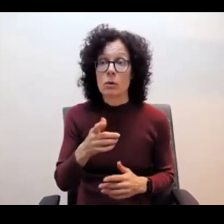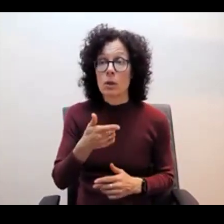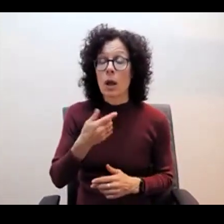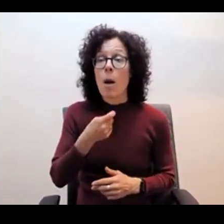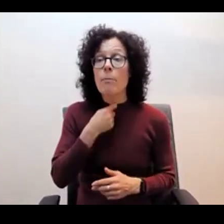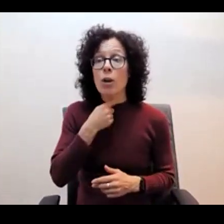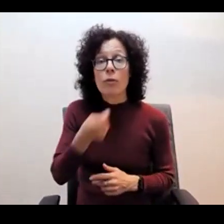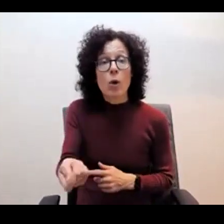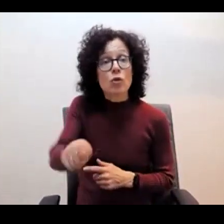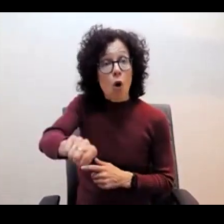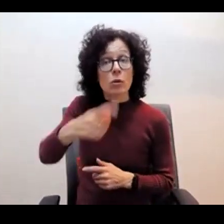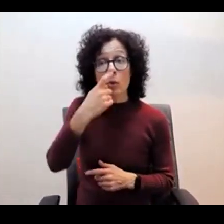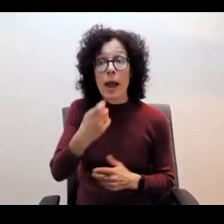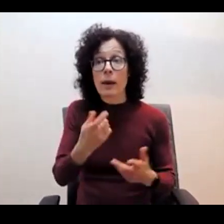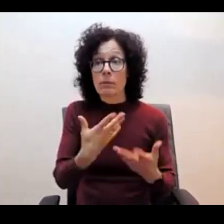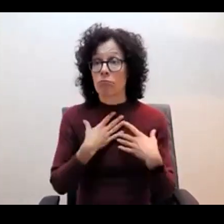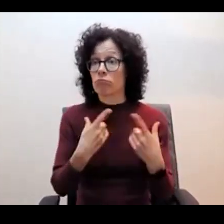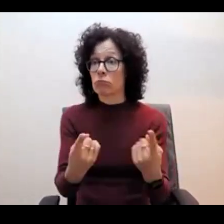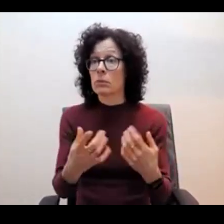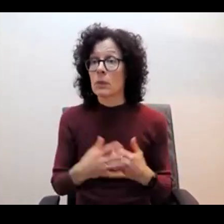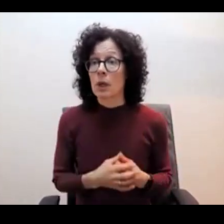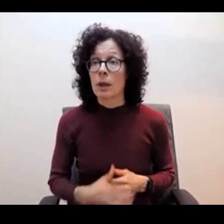to do so.